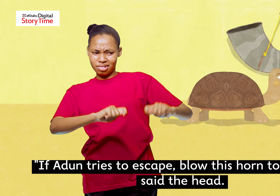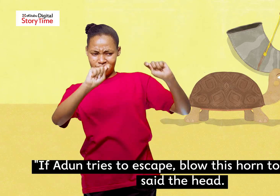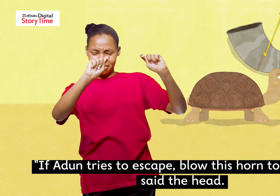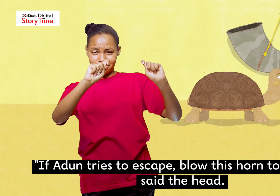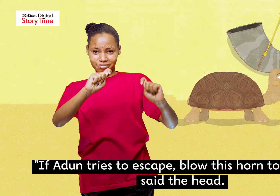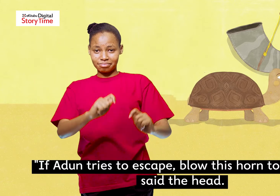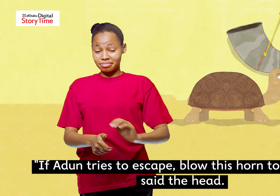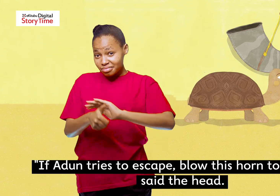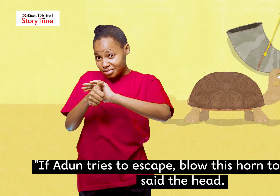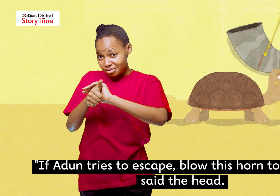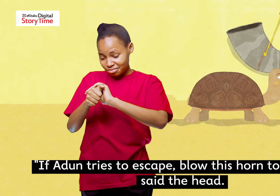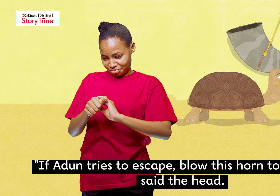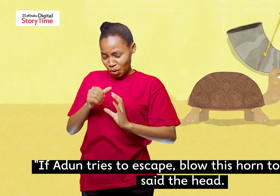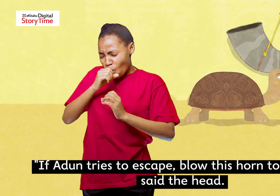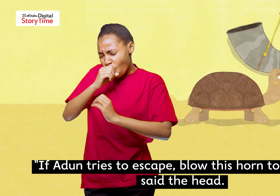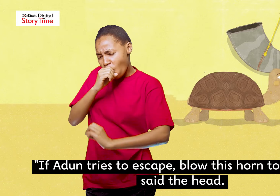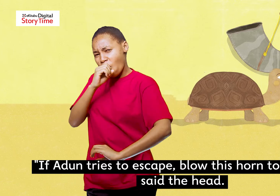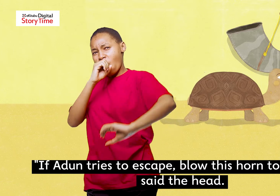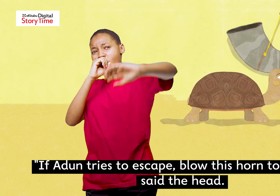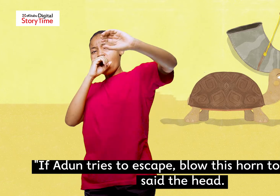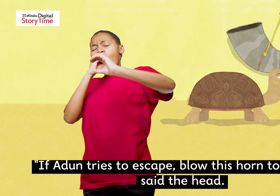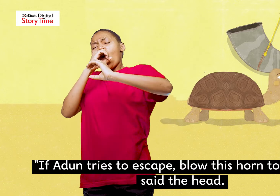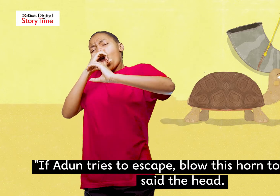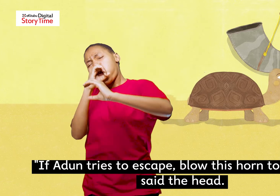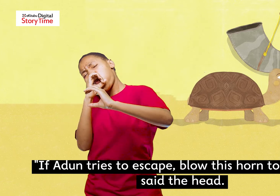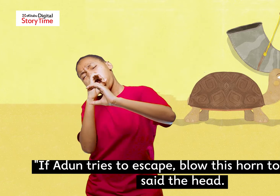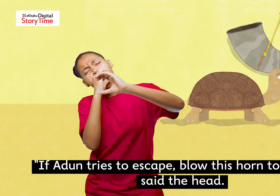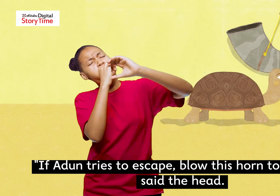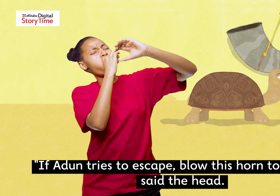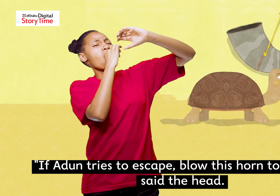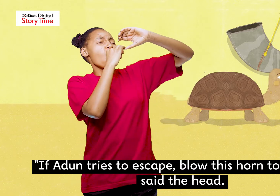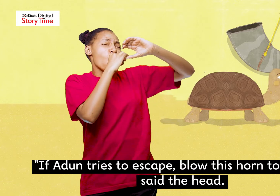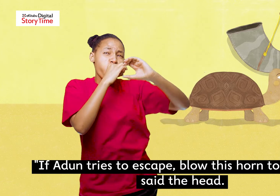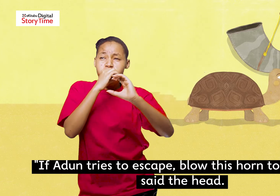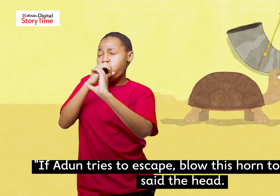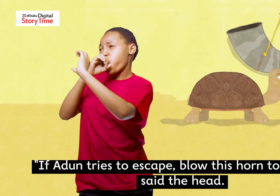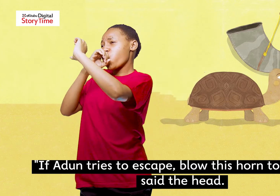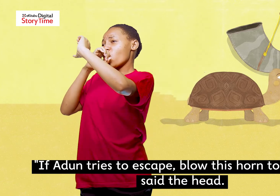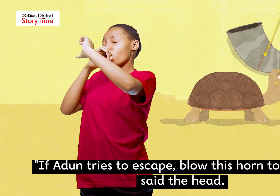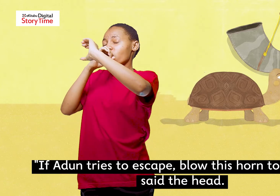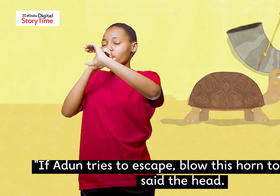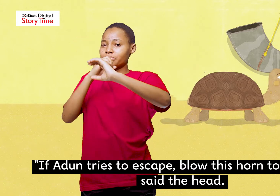"If Adon tries to escape, blow this horn to tell me," said the